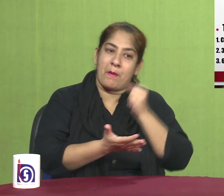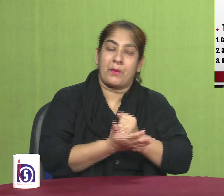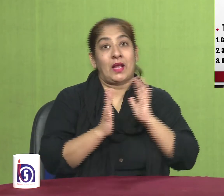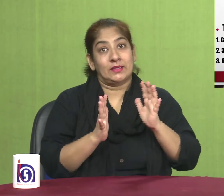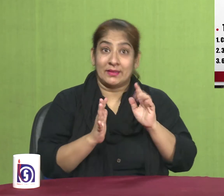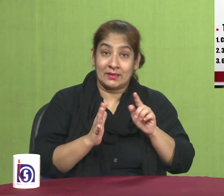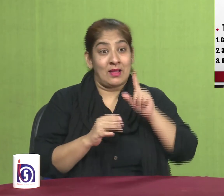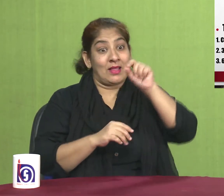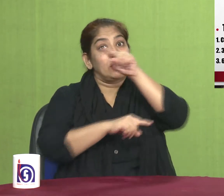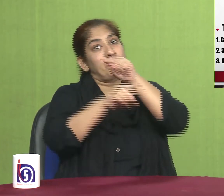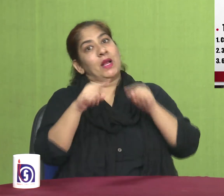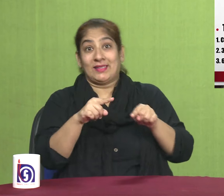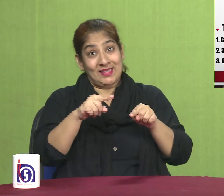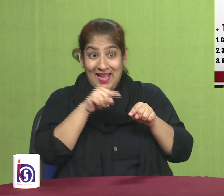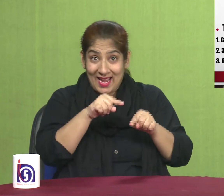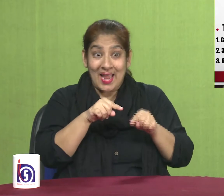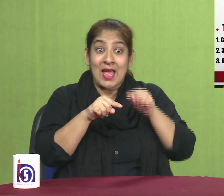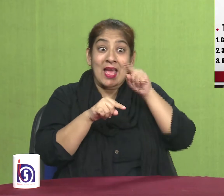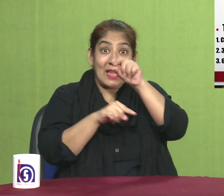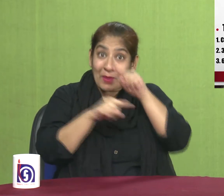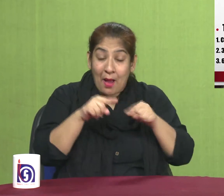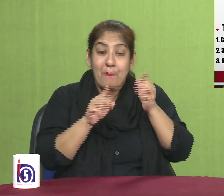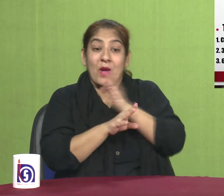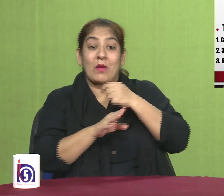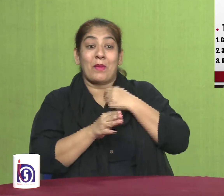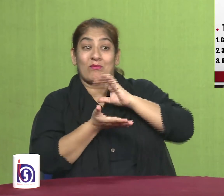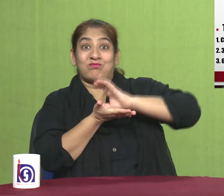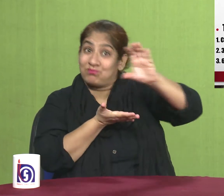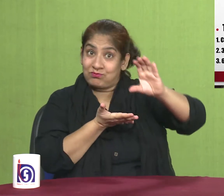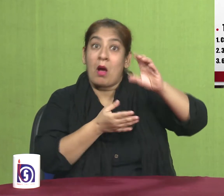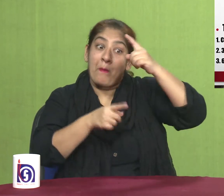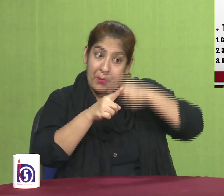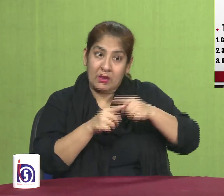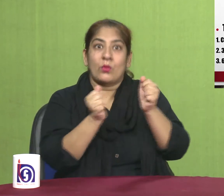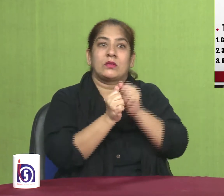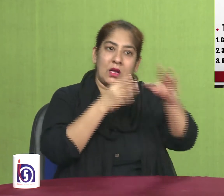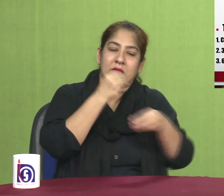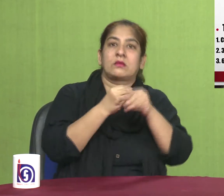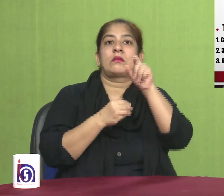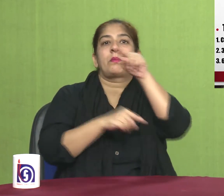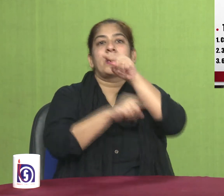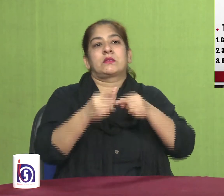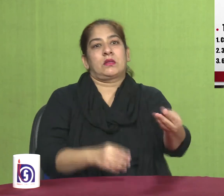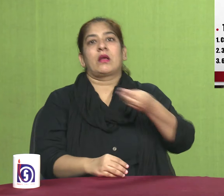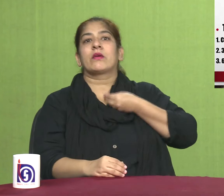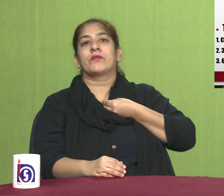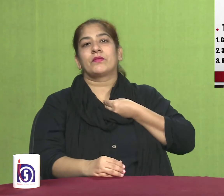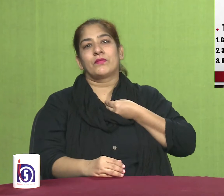have to deposit this much percentage. Like if I have given you this much amount,